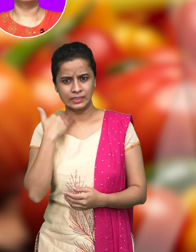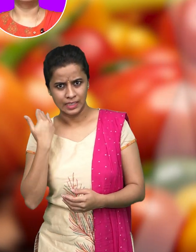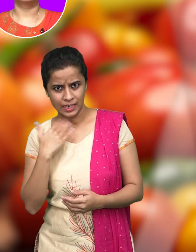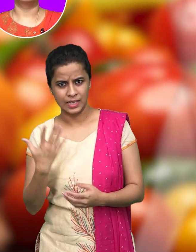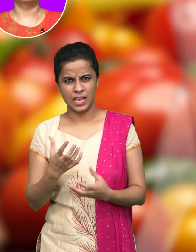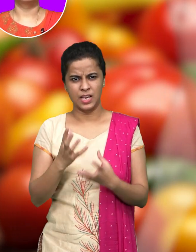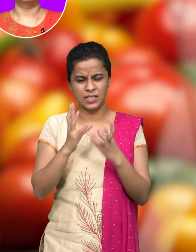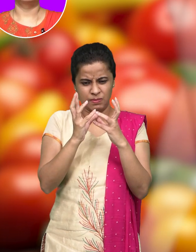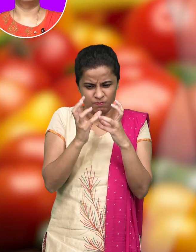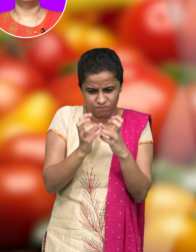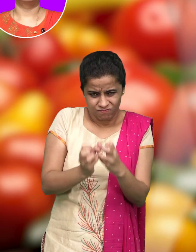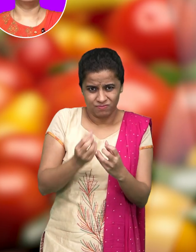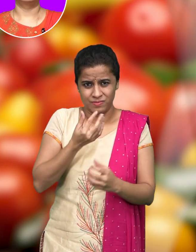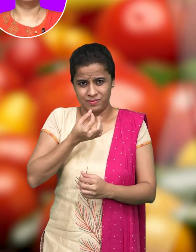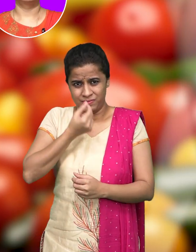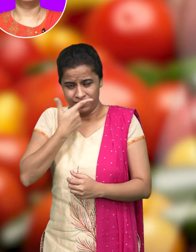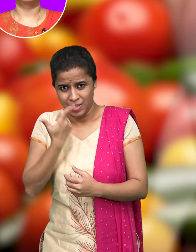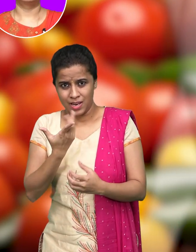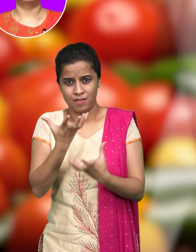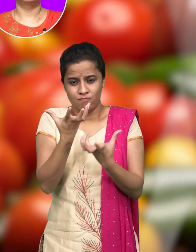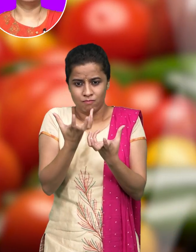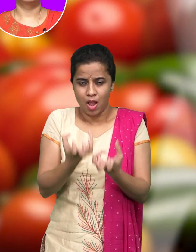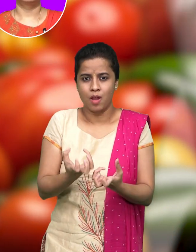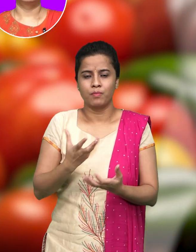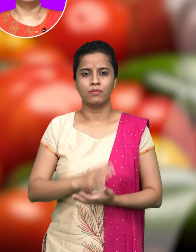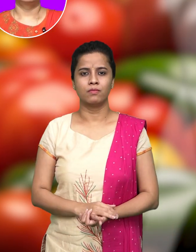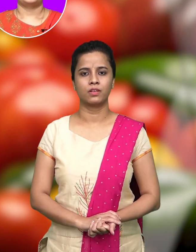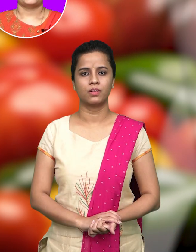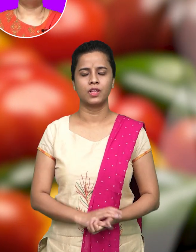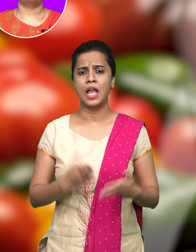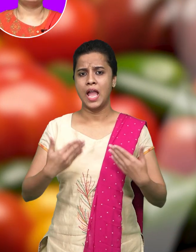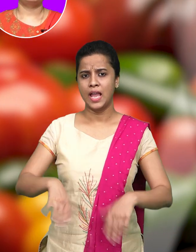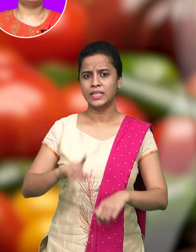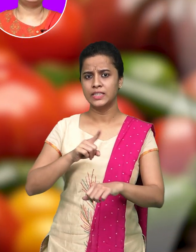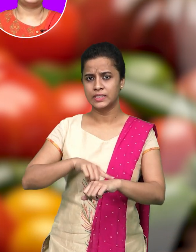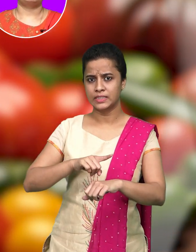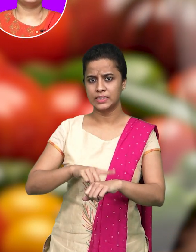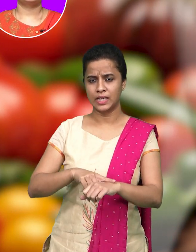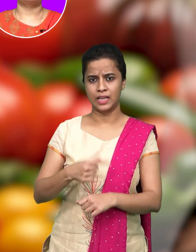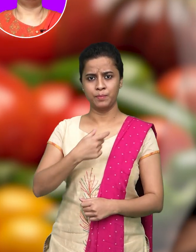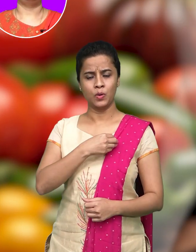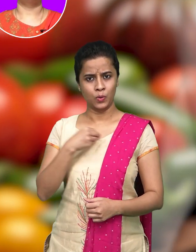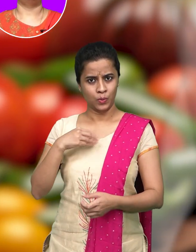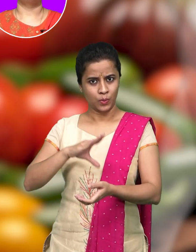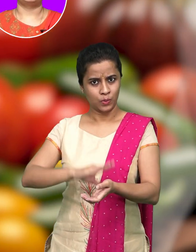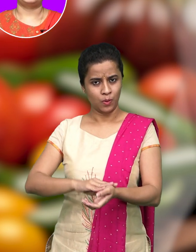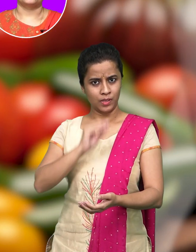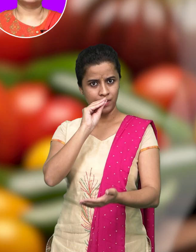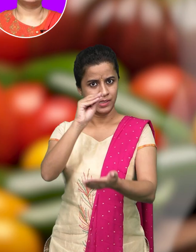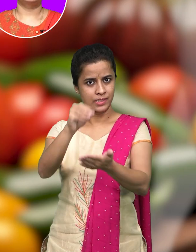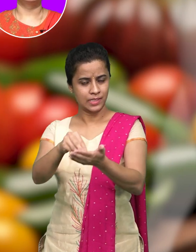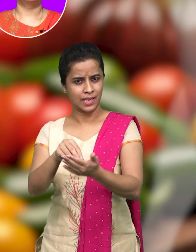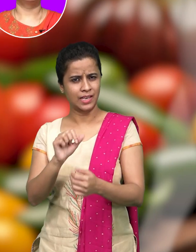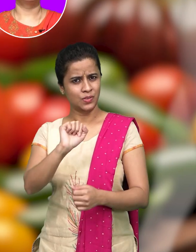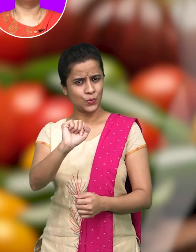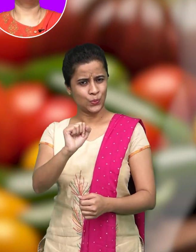matter. Have you ever been advised of deworming by a